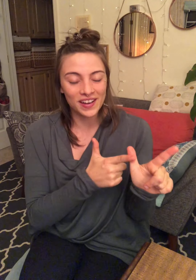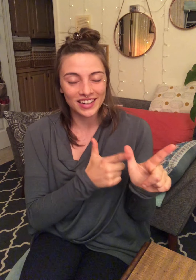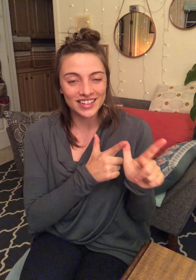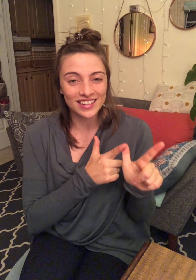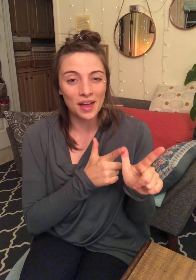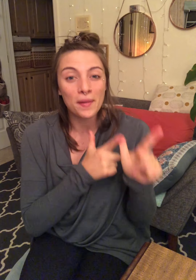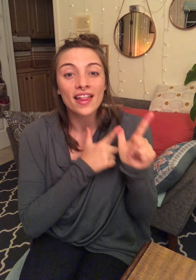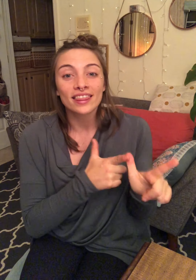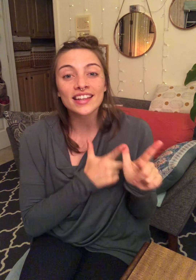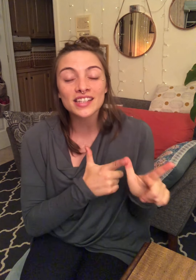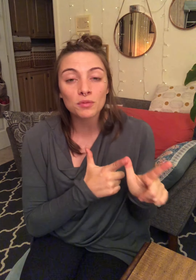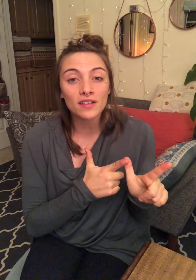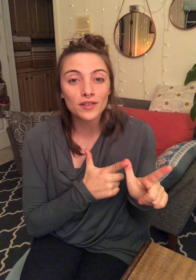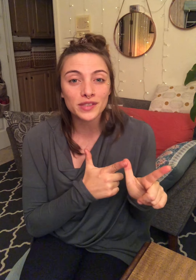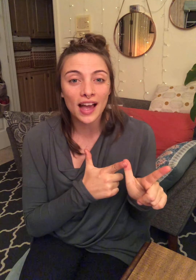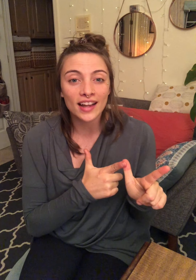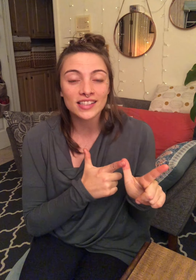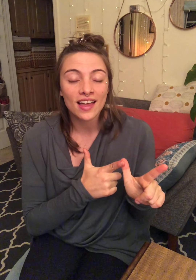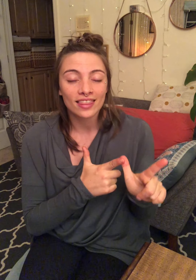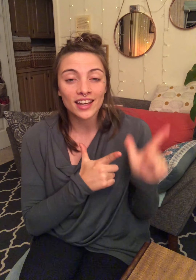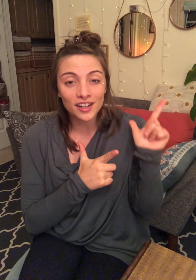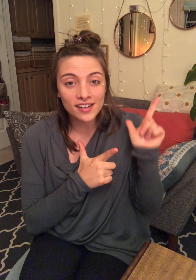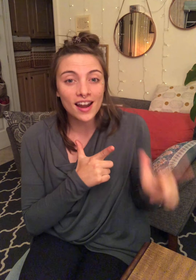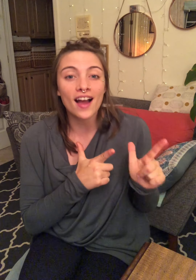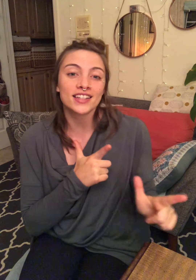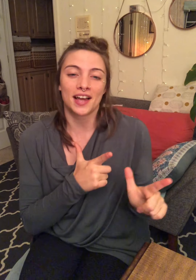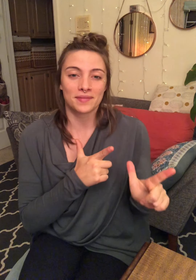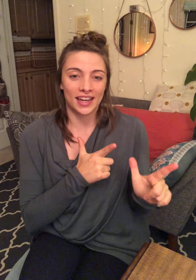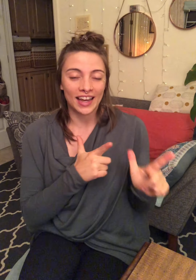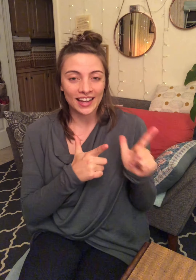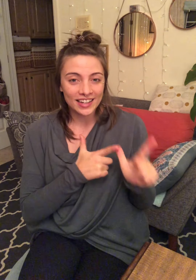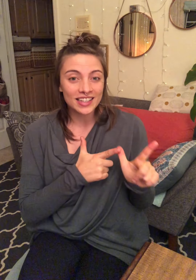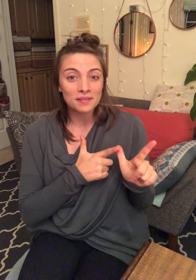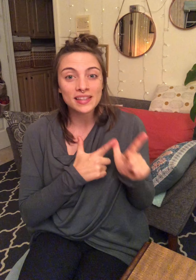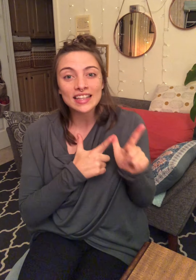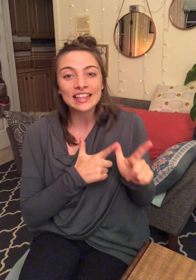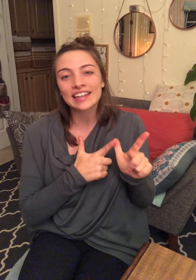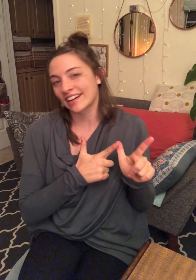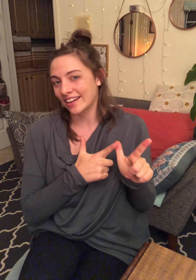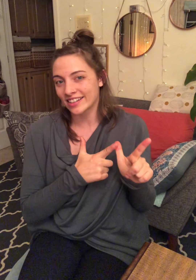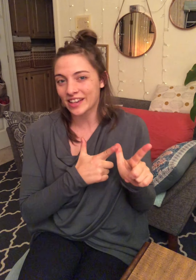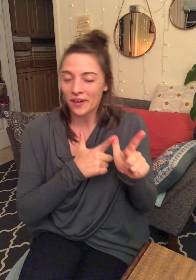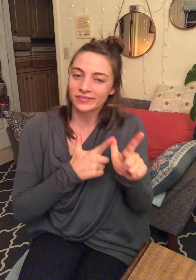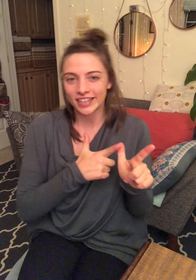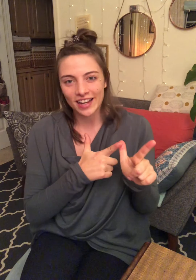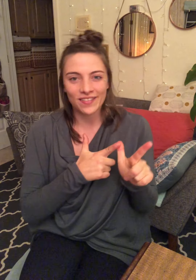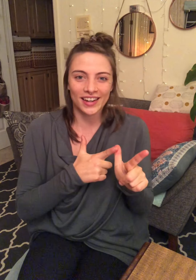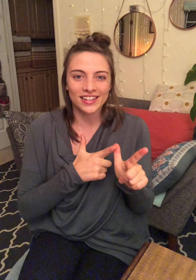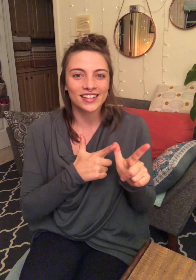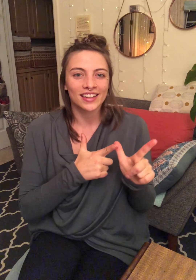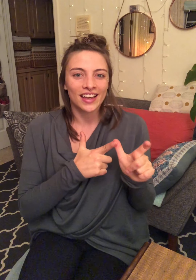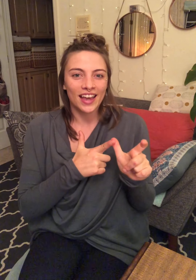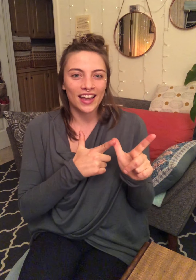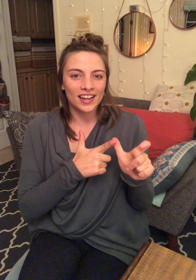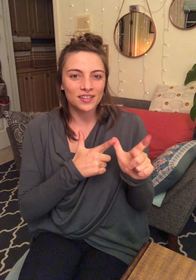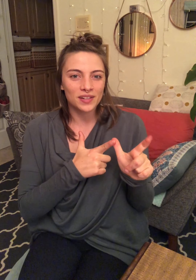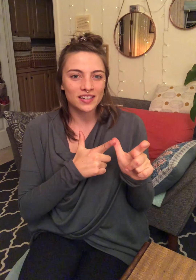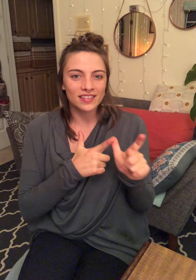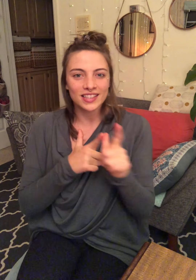to your thumb. This is one of those signs that your non-dominant hand is going to be the leader. So take advantage. And we do this